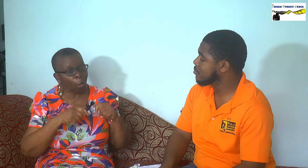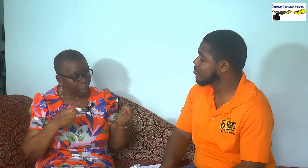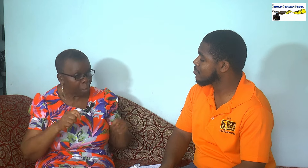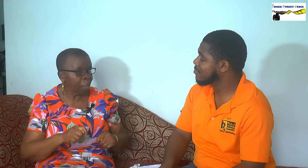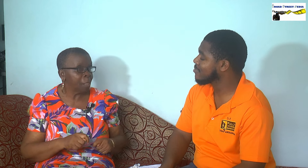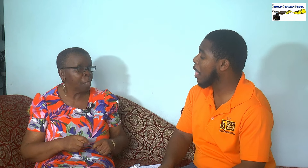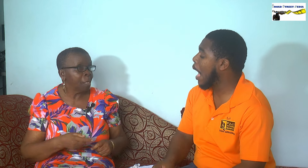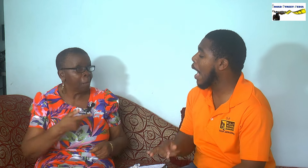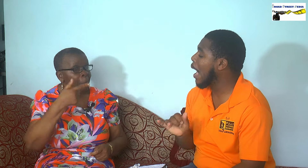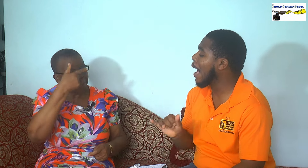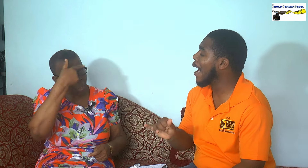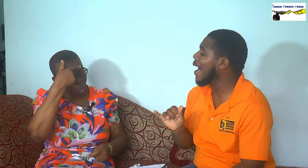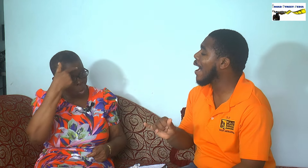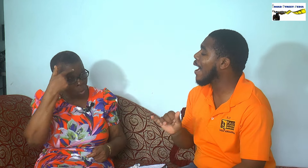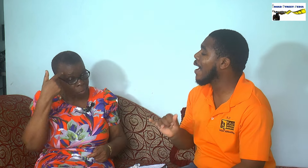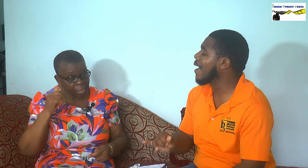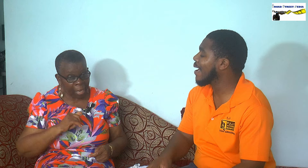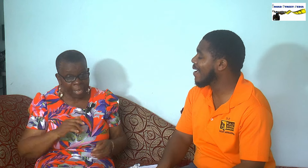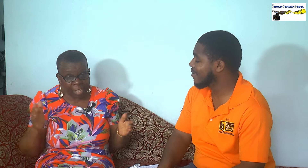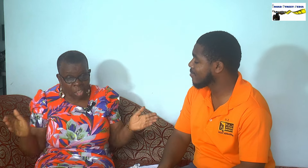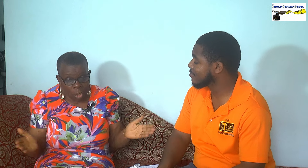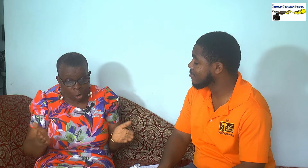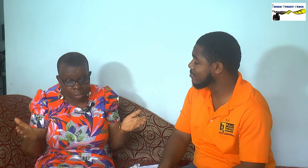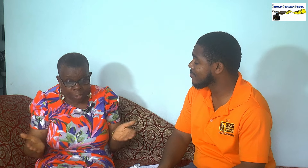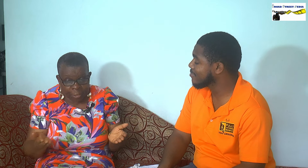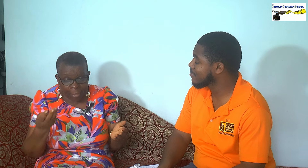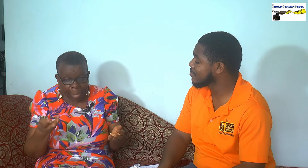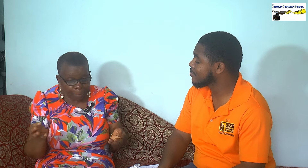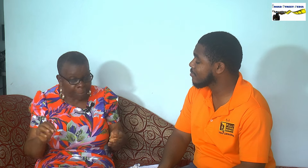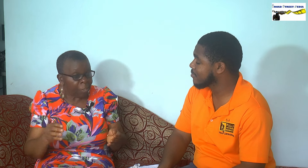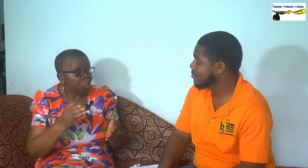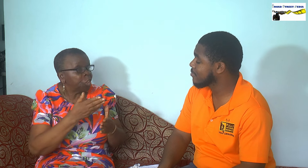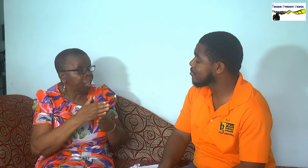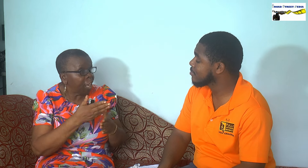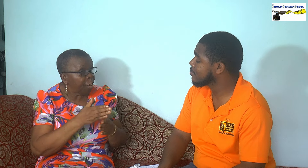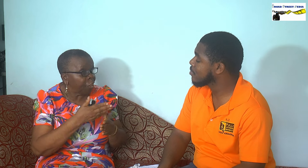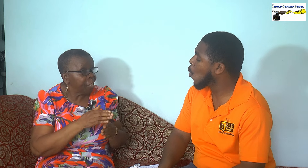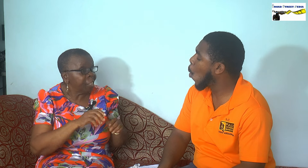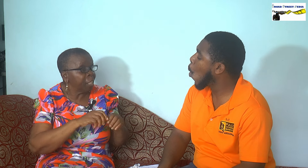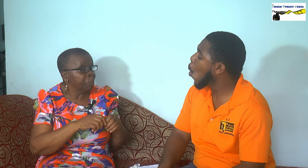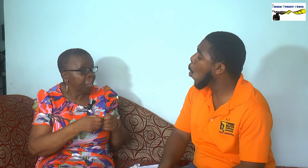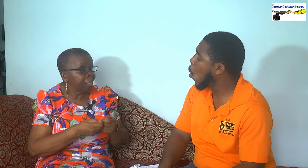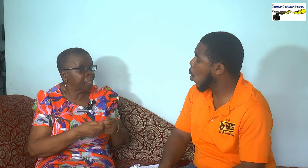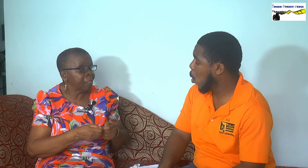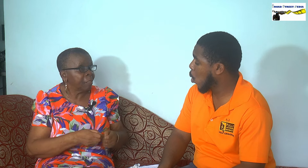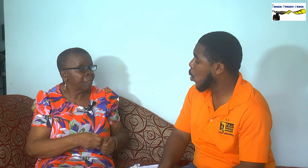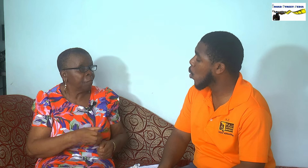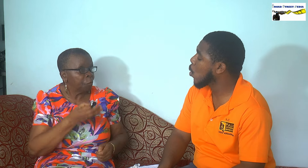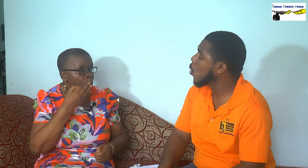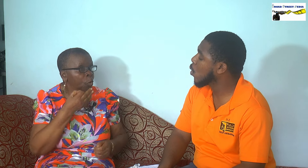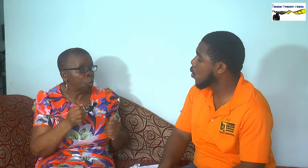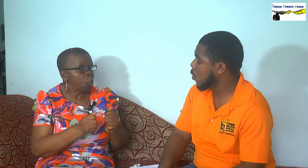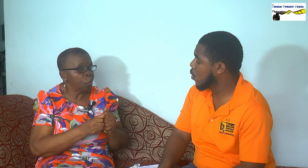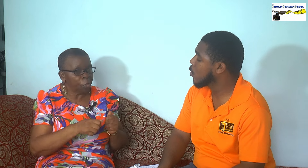trouble because I encouraged them to share their break food with